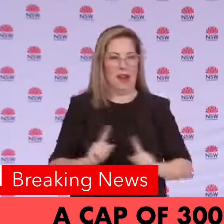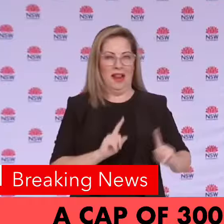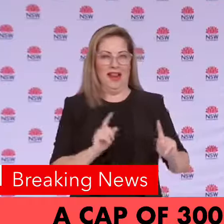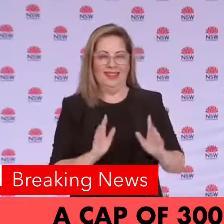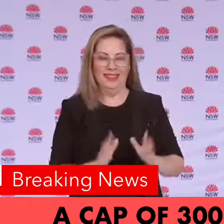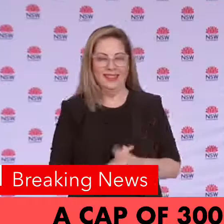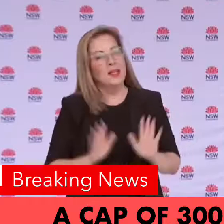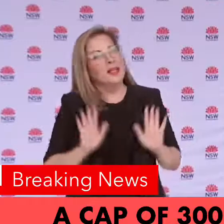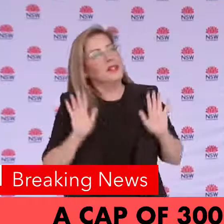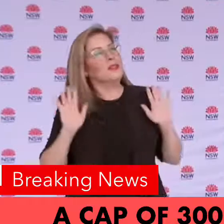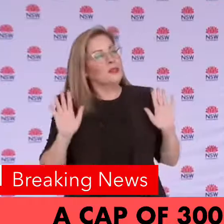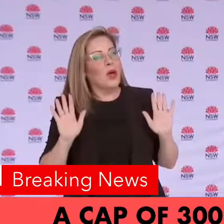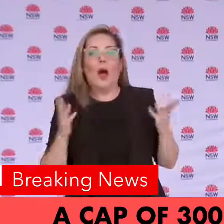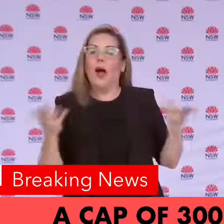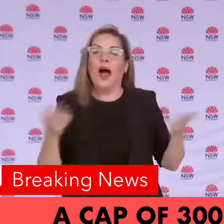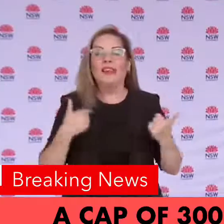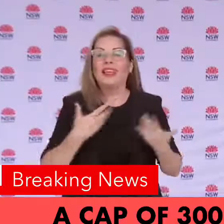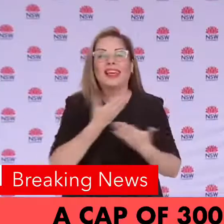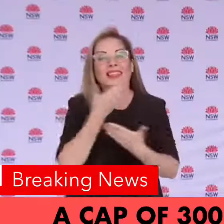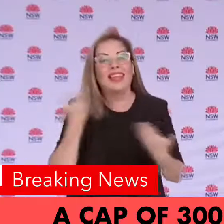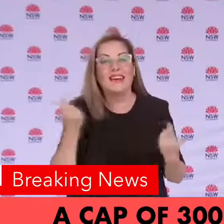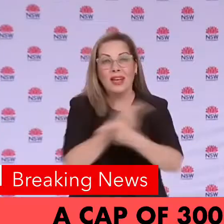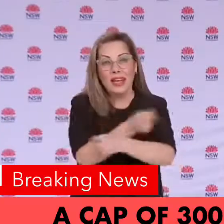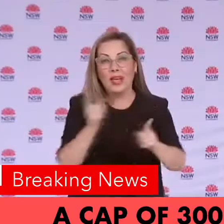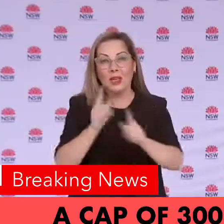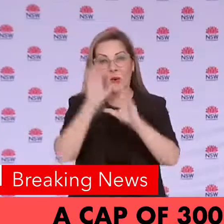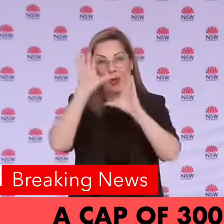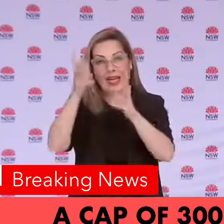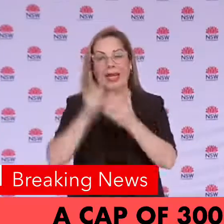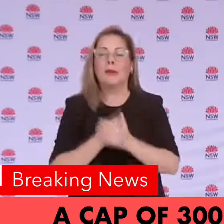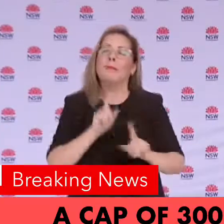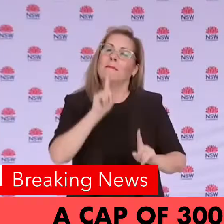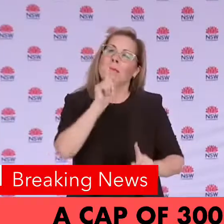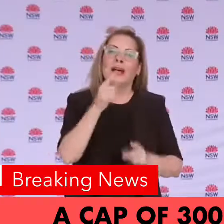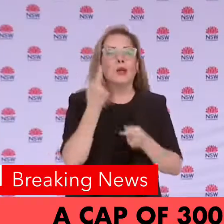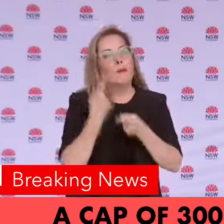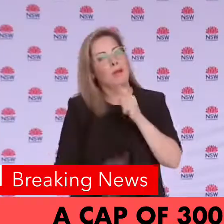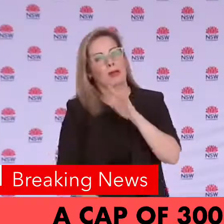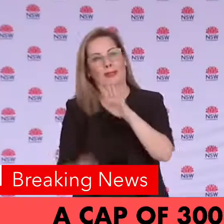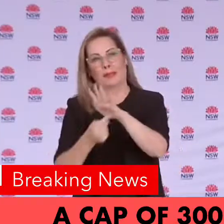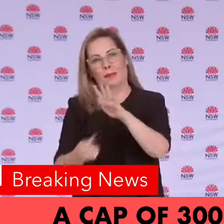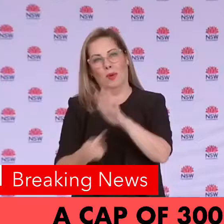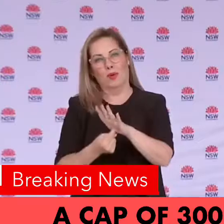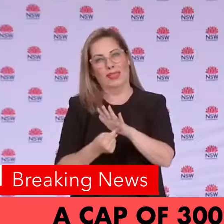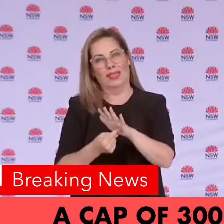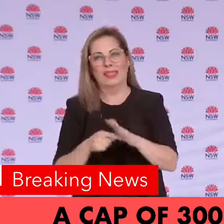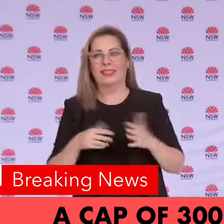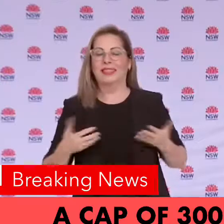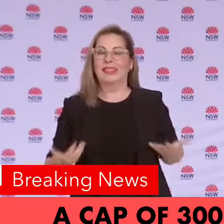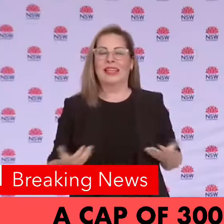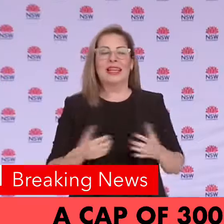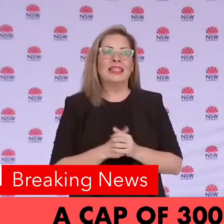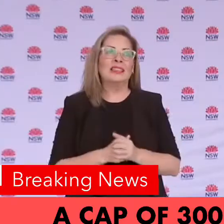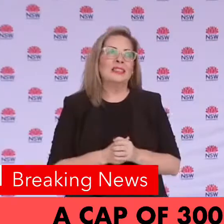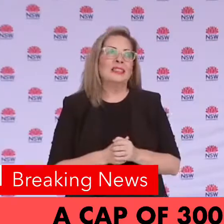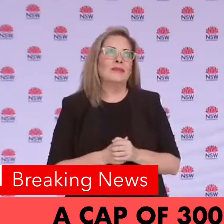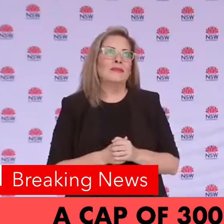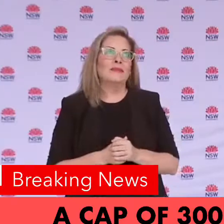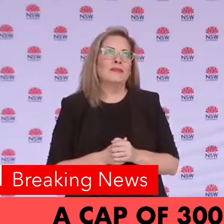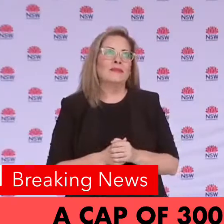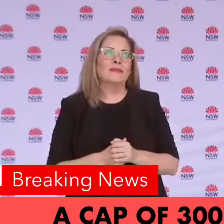you. But I think the point is that I think I've said it before. You know, now is not it's